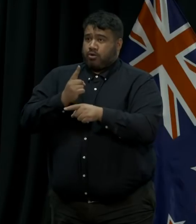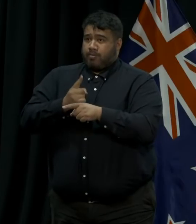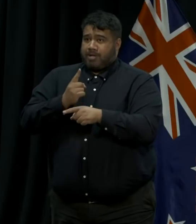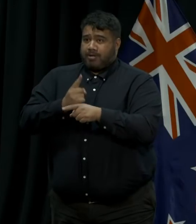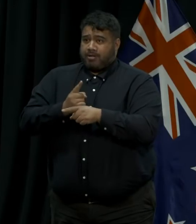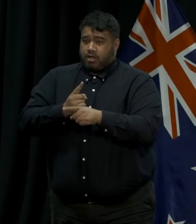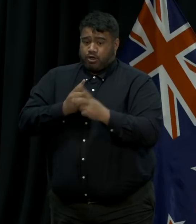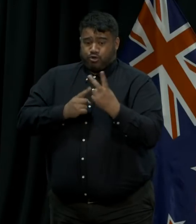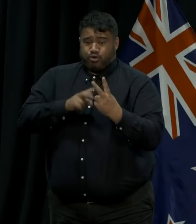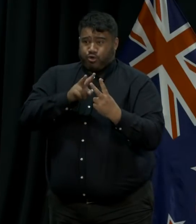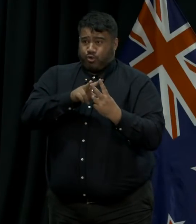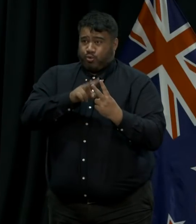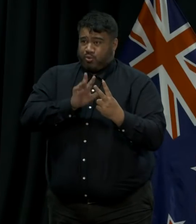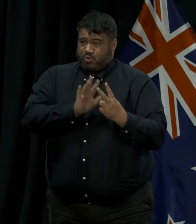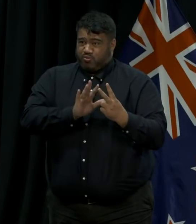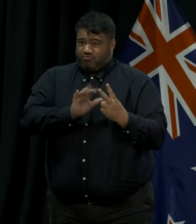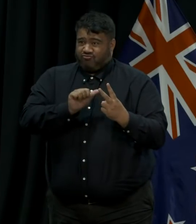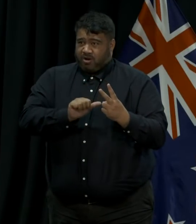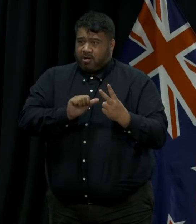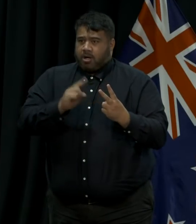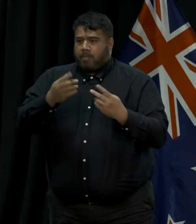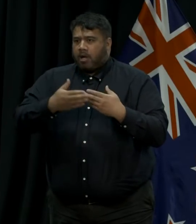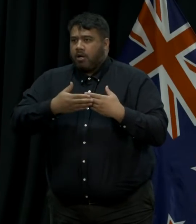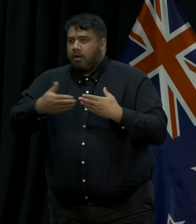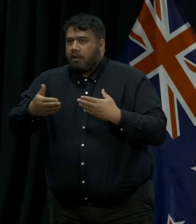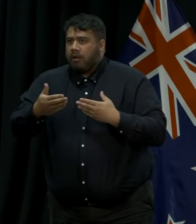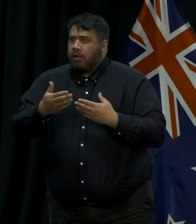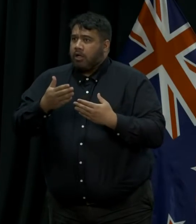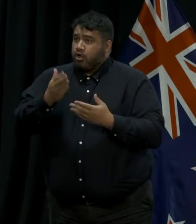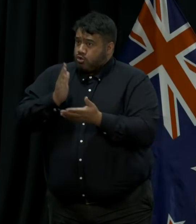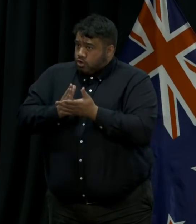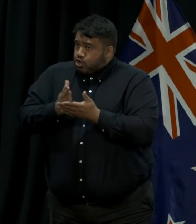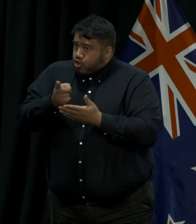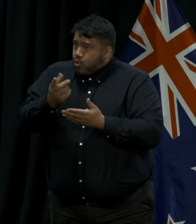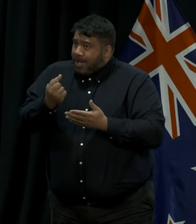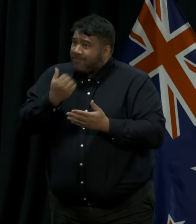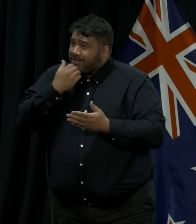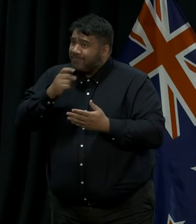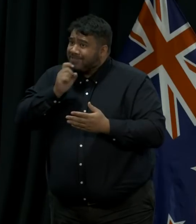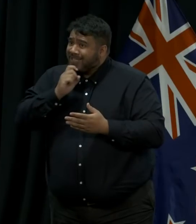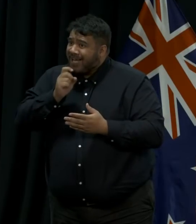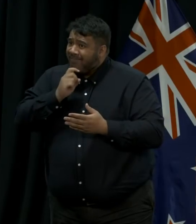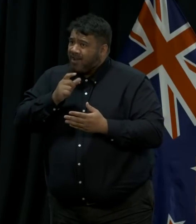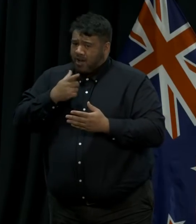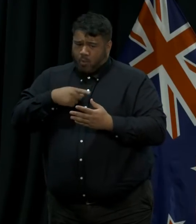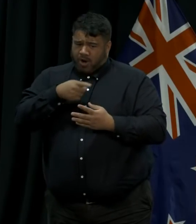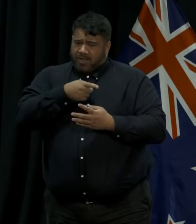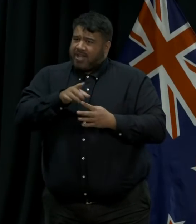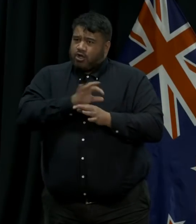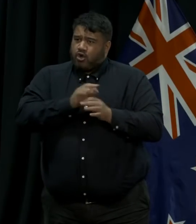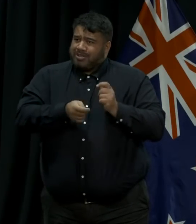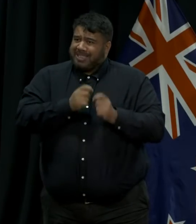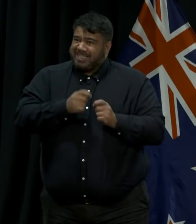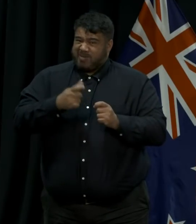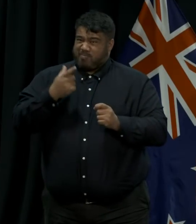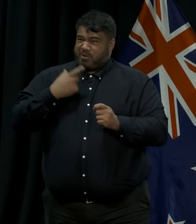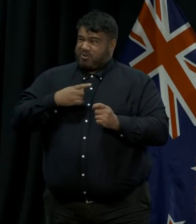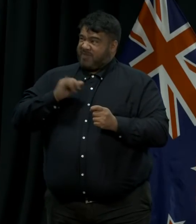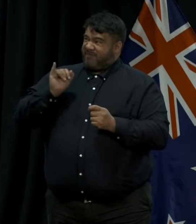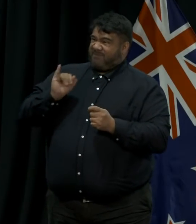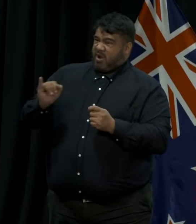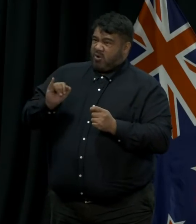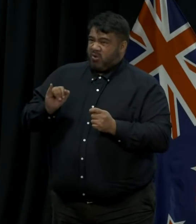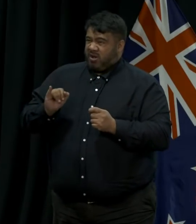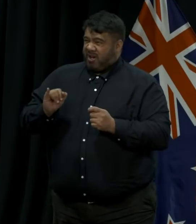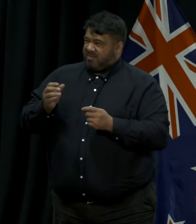two cases. Can you rule out any sort of resourcing issue? Is it just plain incompetence from the health department? I can rule out a resourcing issue, absolutely. We have the